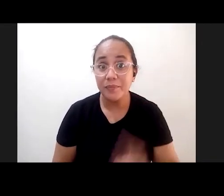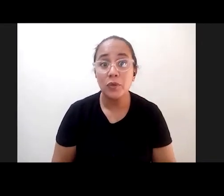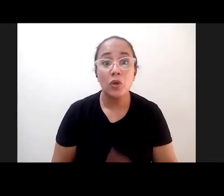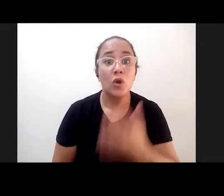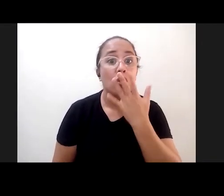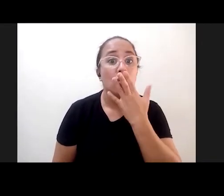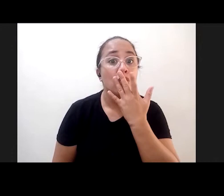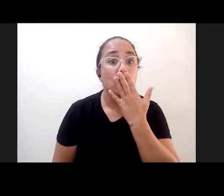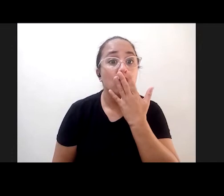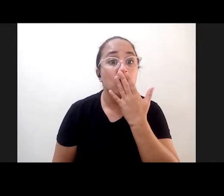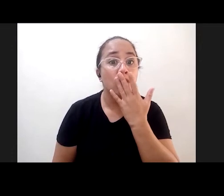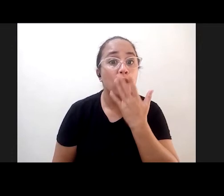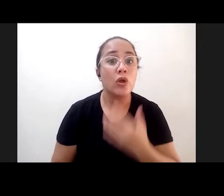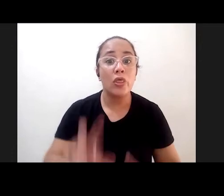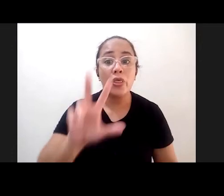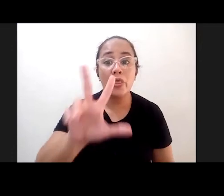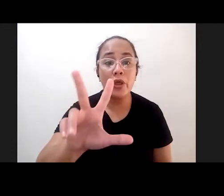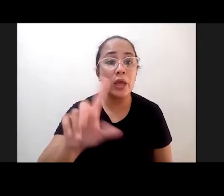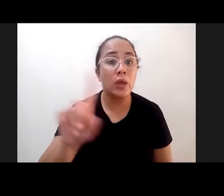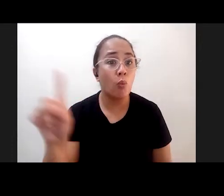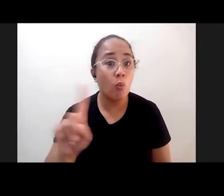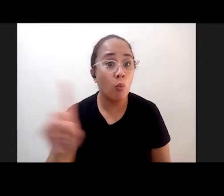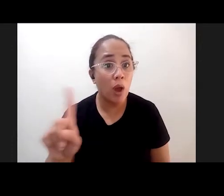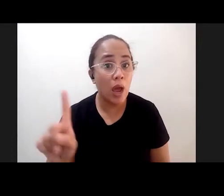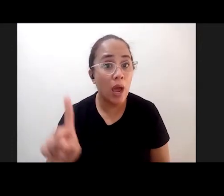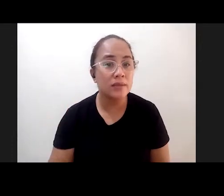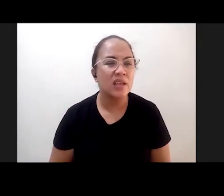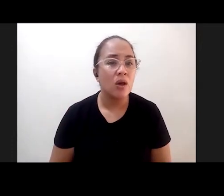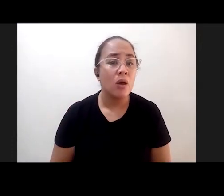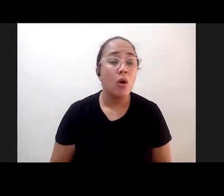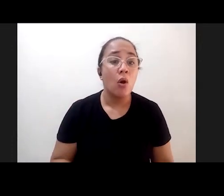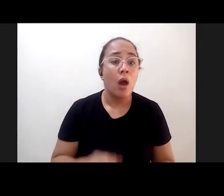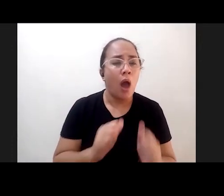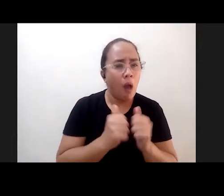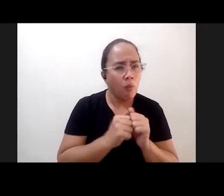colors 3 what, or however you were going to answer it.